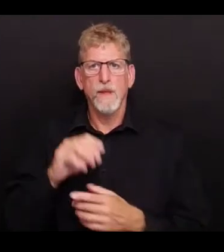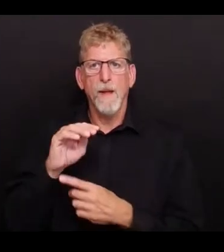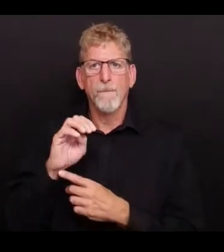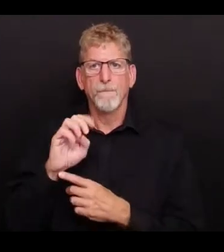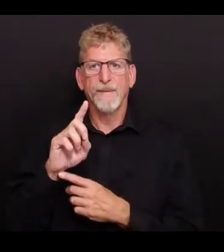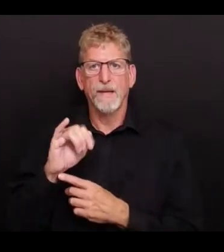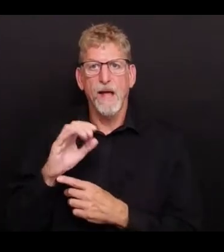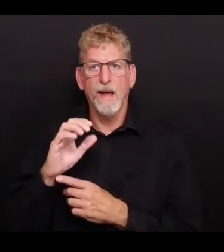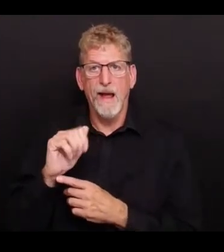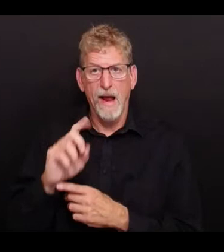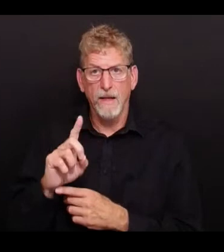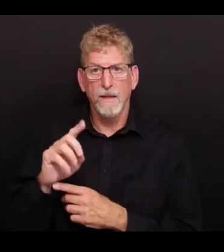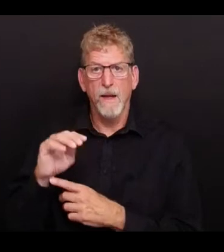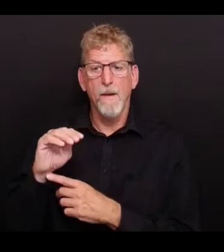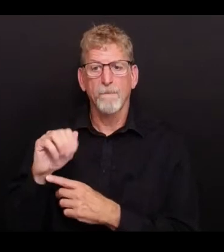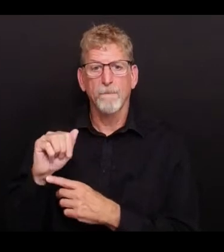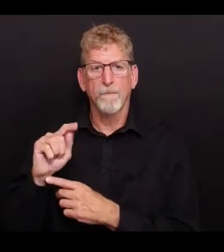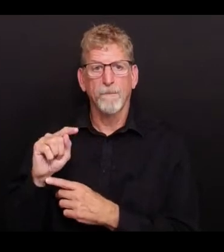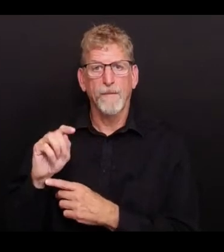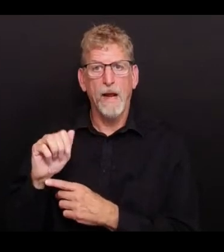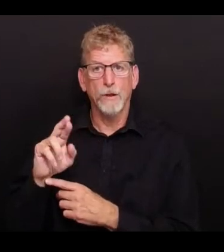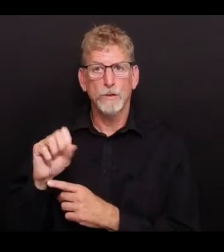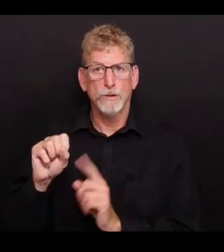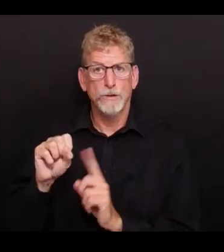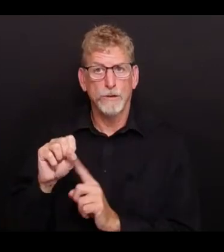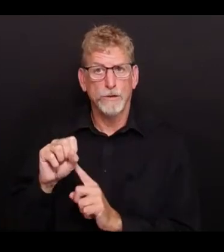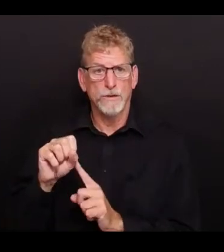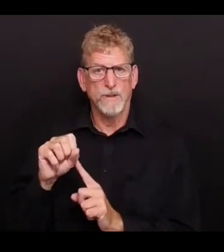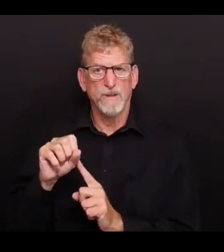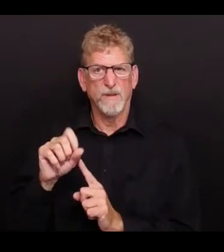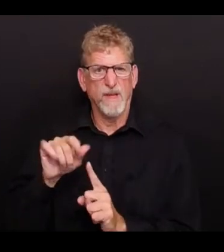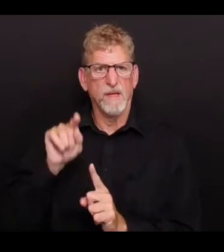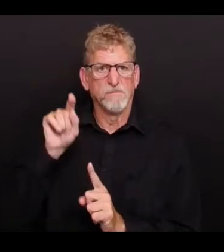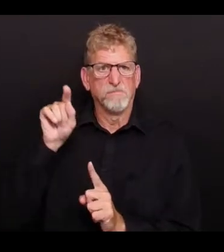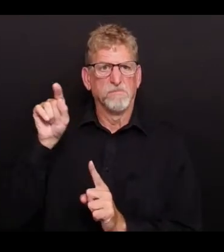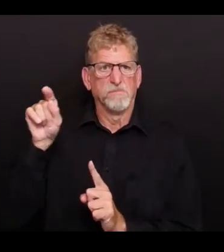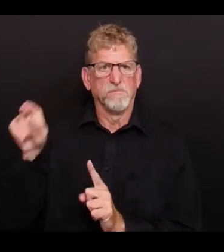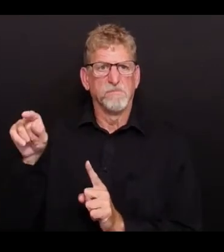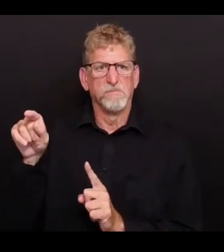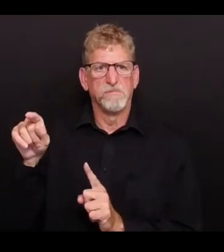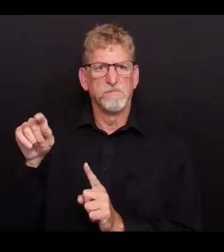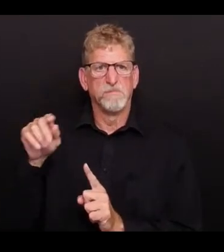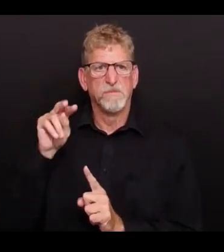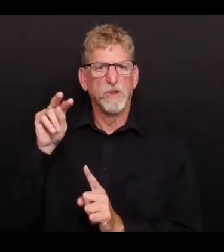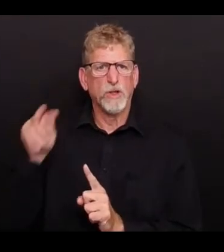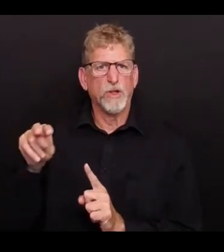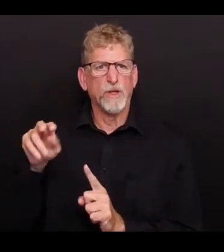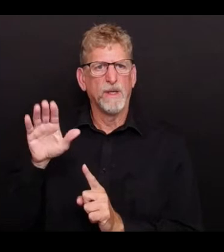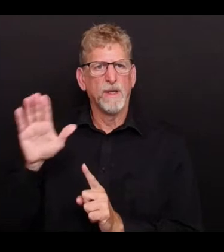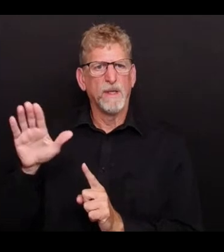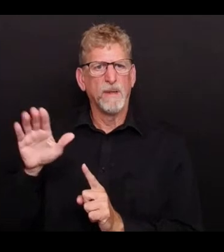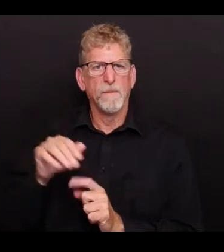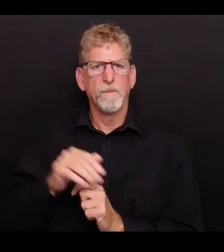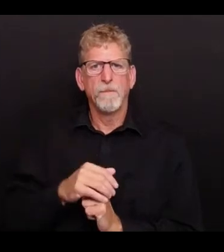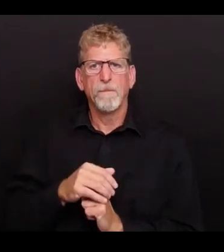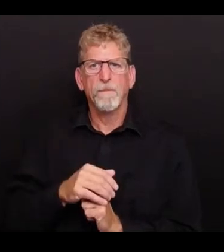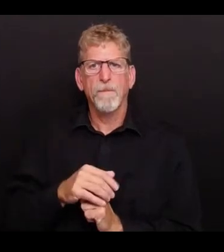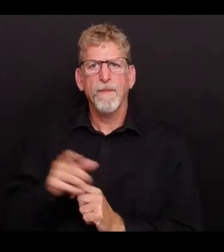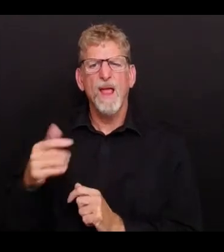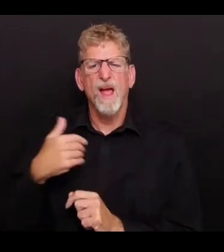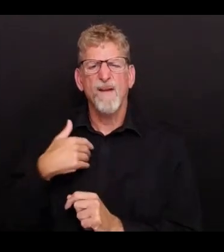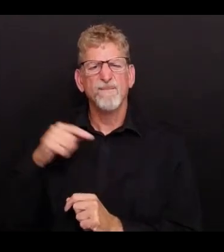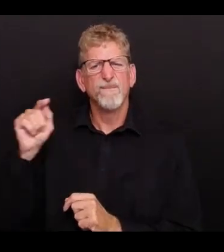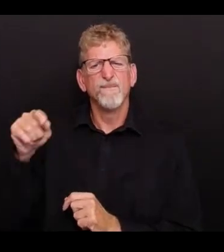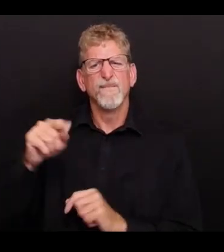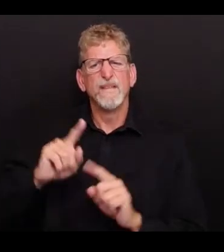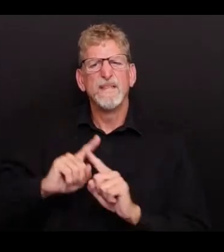news. We've already started sharing this data with counties, tribal health directors, managed care organizations, and other stakeholders, and we'll be notifying providers of this